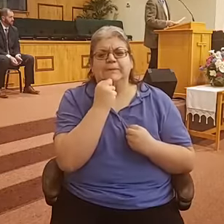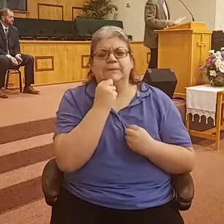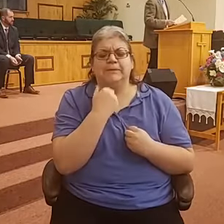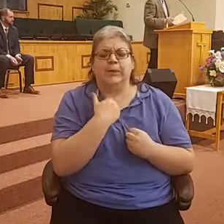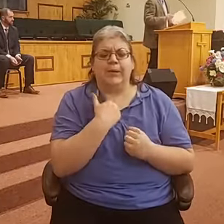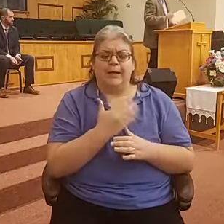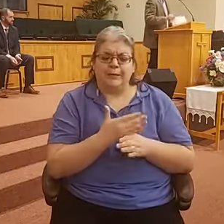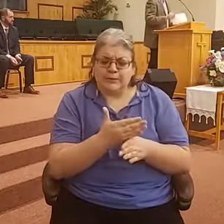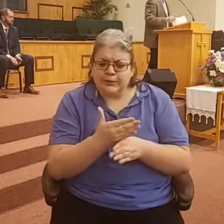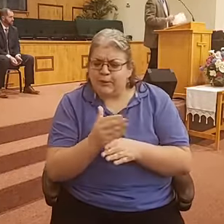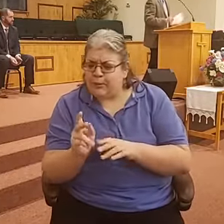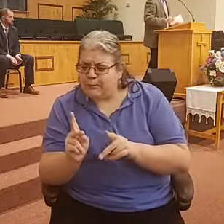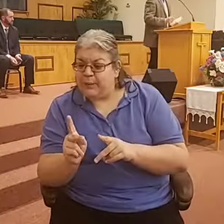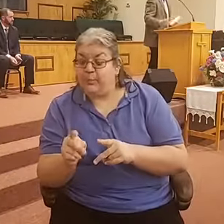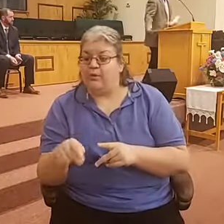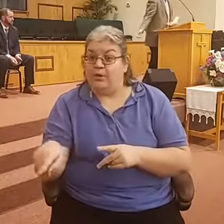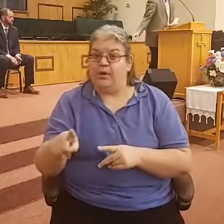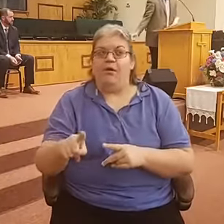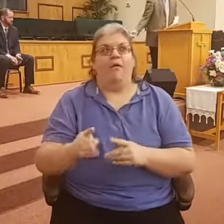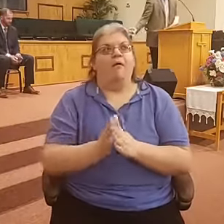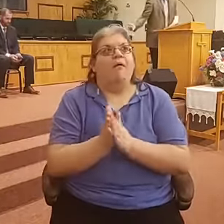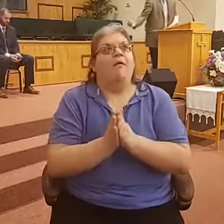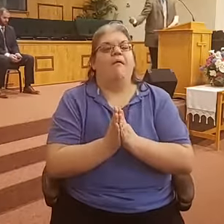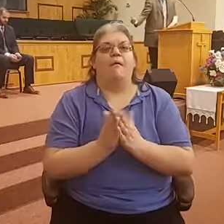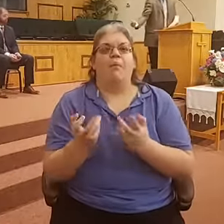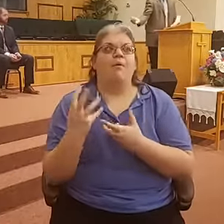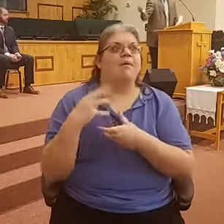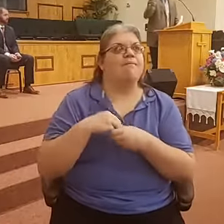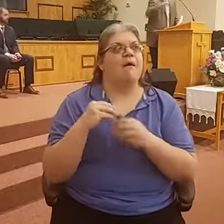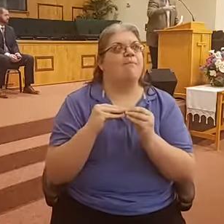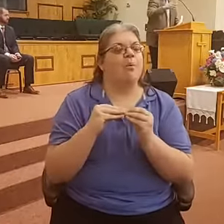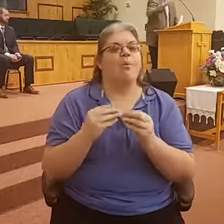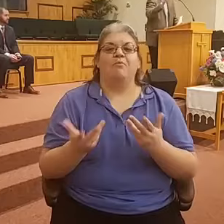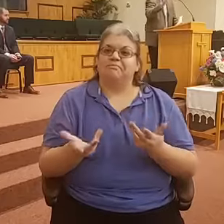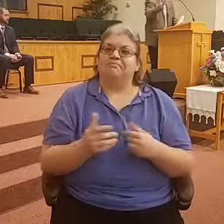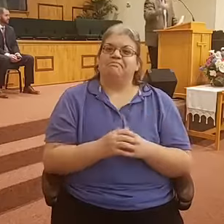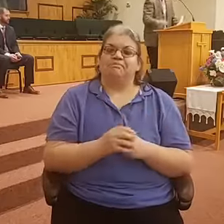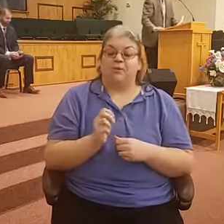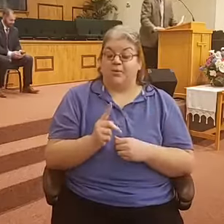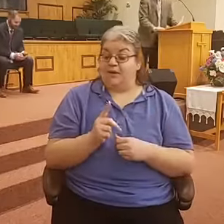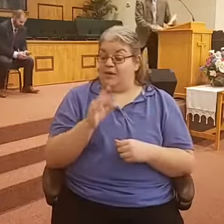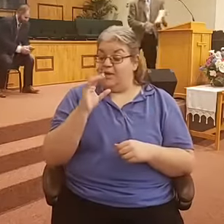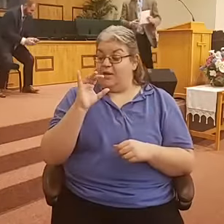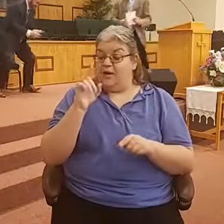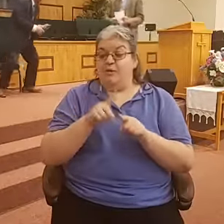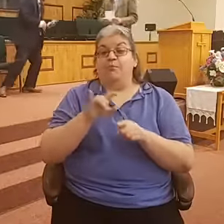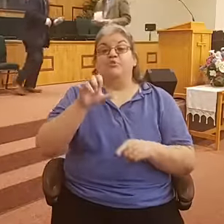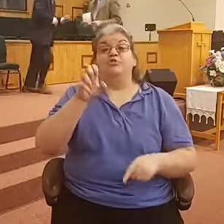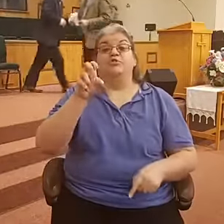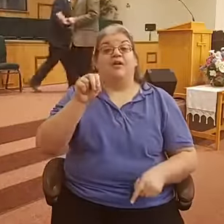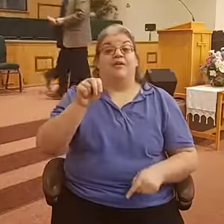get involved. So let me know. At this time, we'll have Brother John pray for the offering.